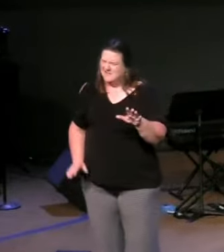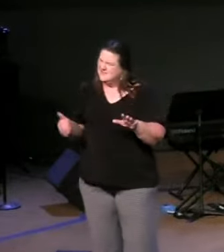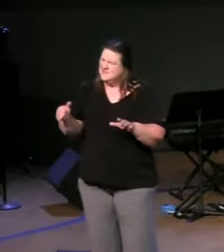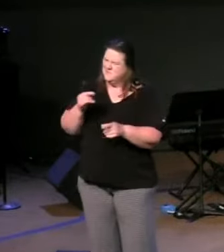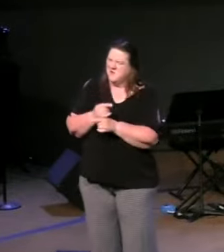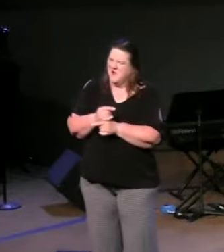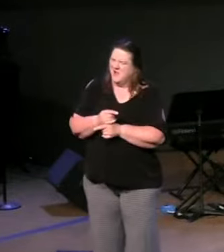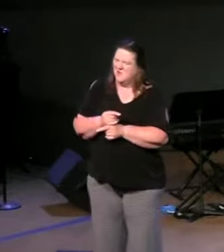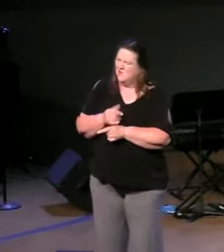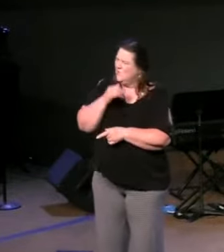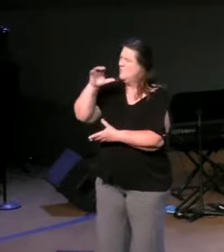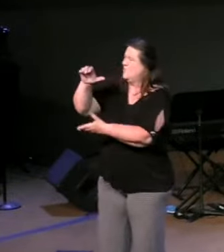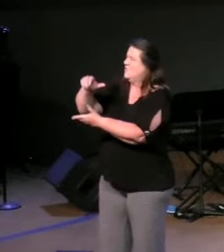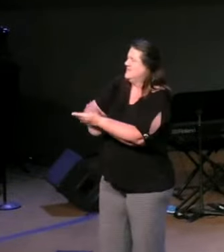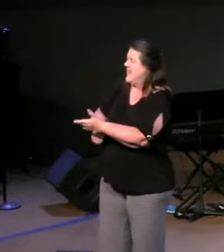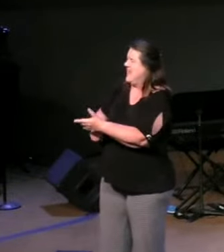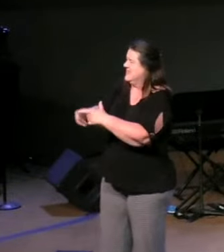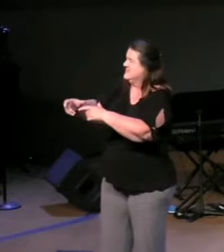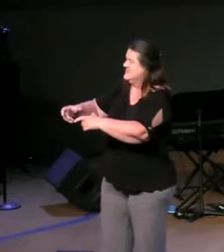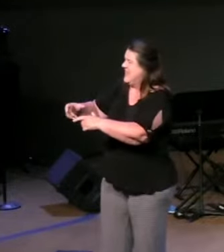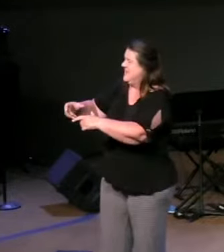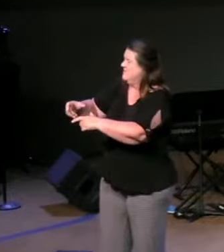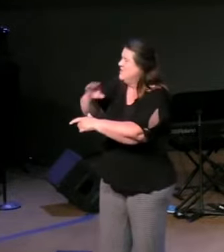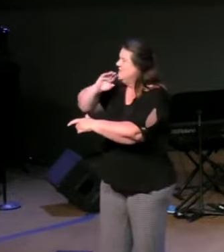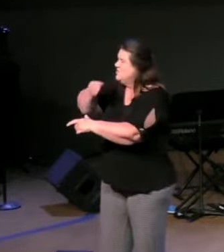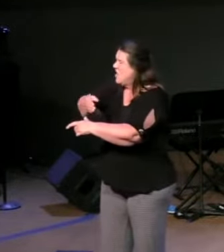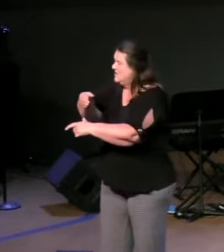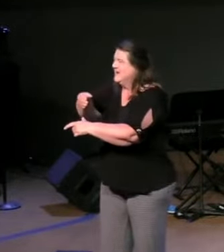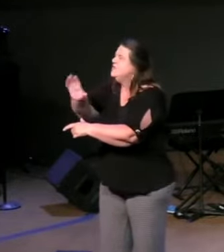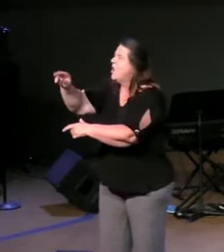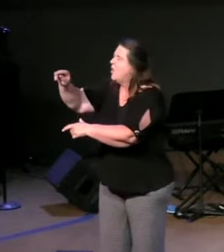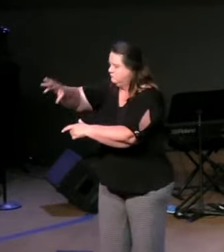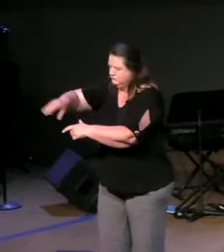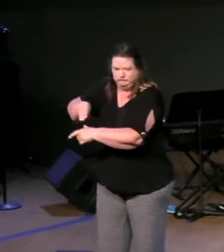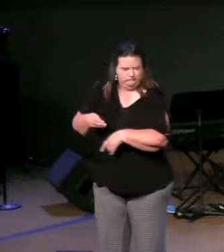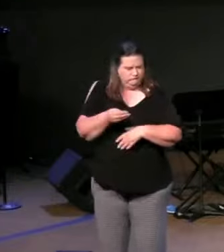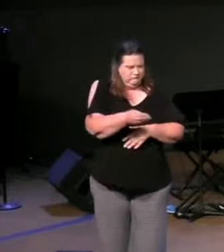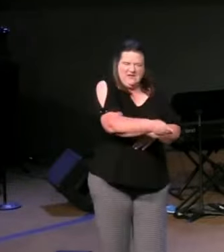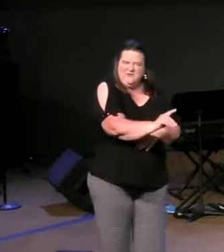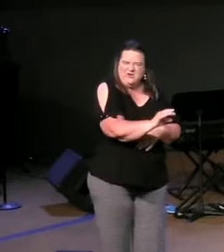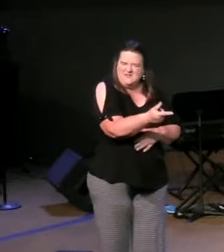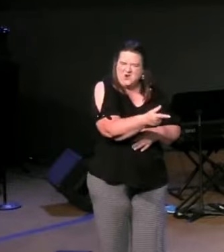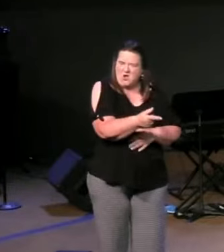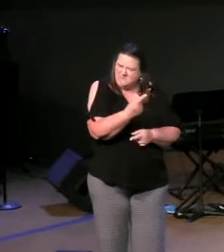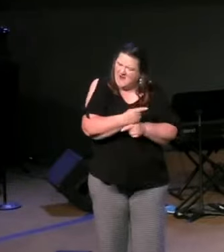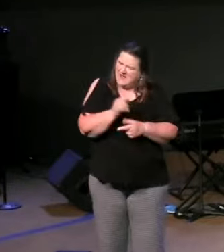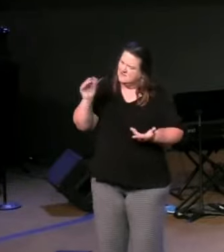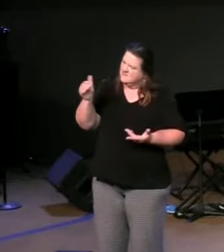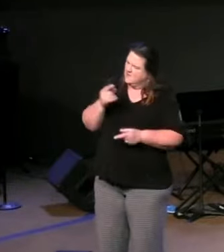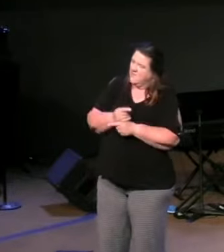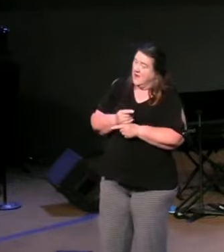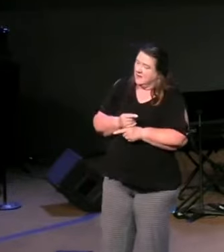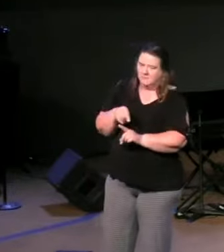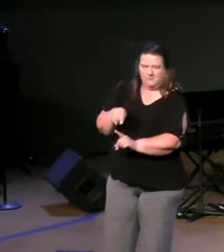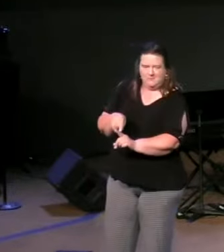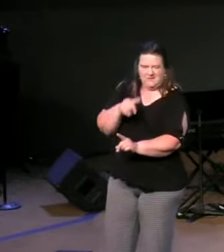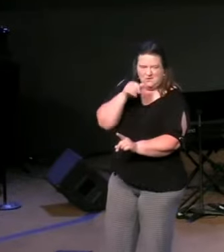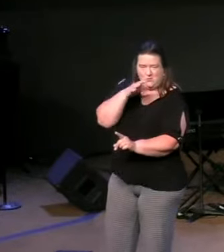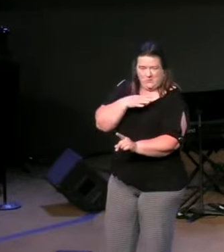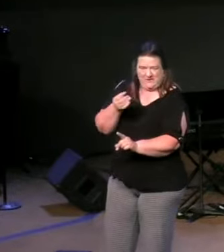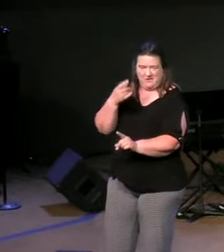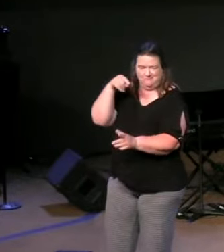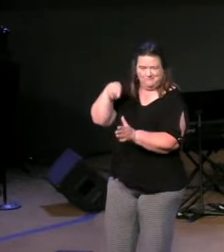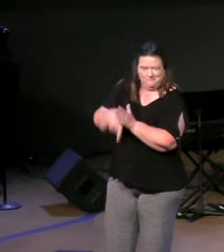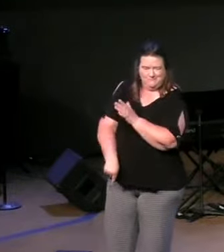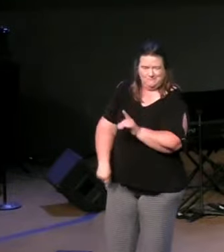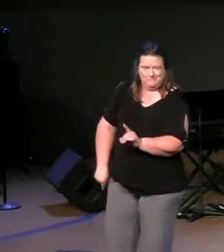can't make filet mignon and then just give it to the dog at home, right? And she gets it,